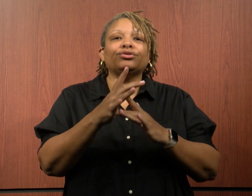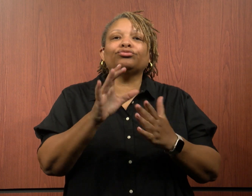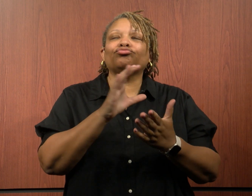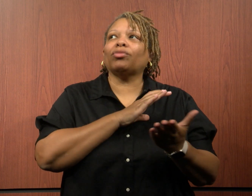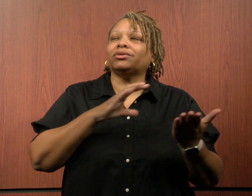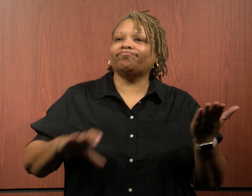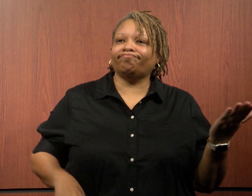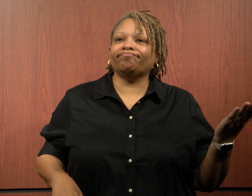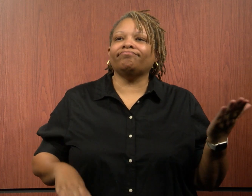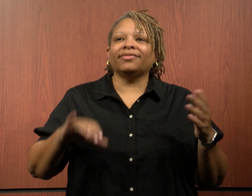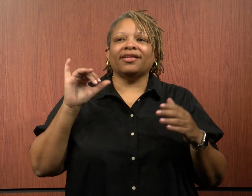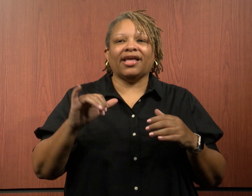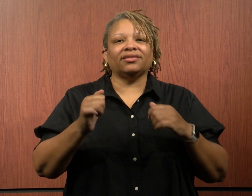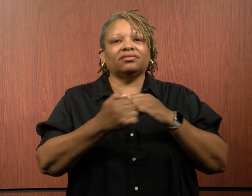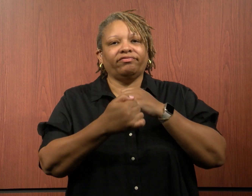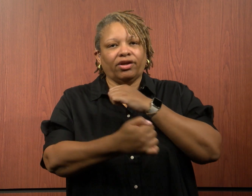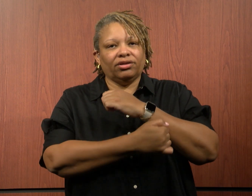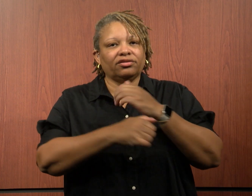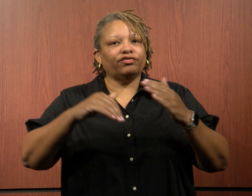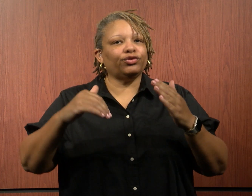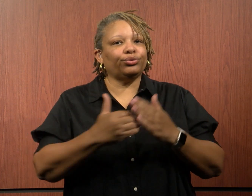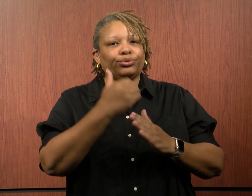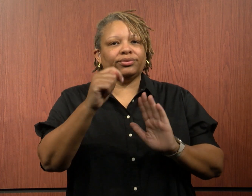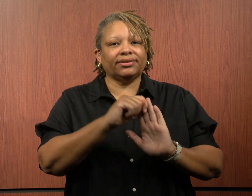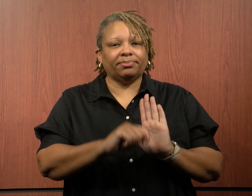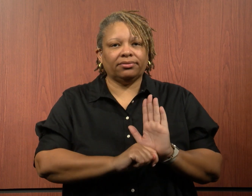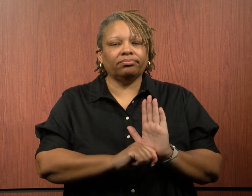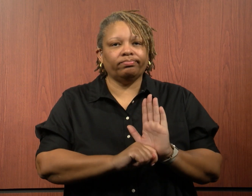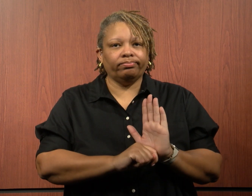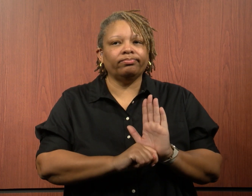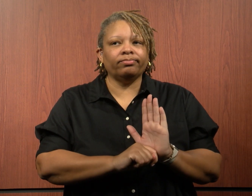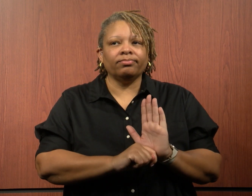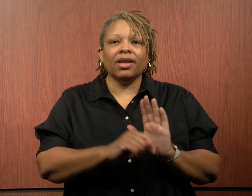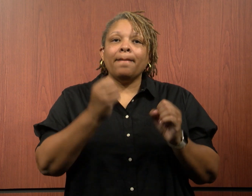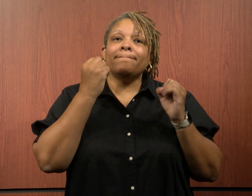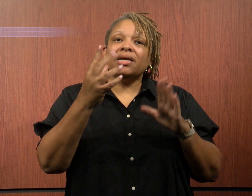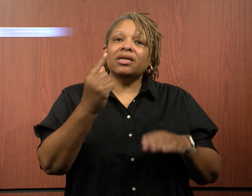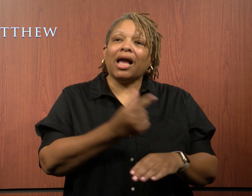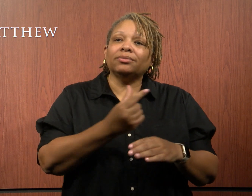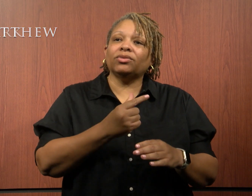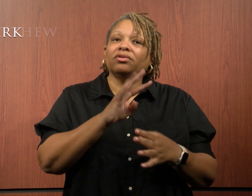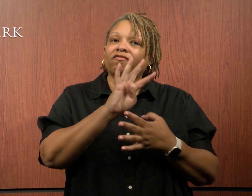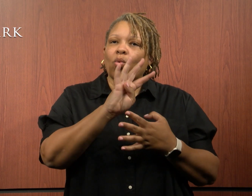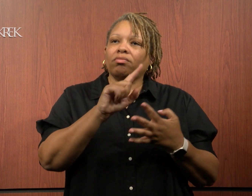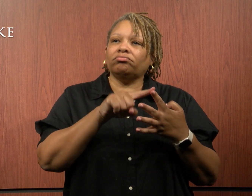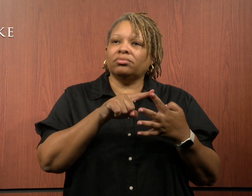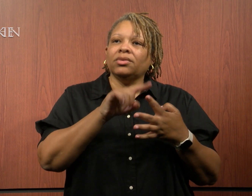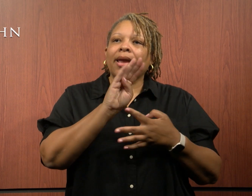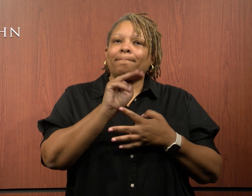Picture these books as the heart of the New Testament. There are 4 of them: Matthew, Mark, Luke, and